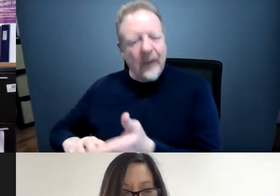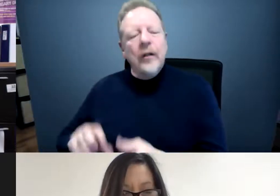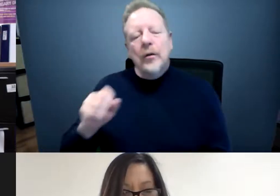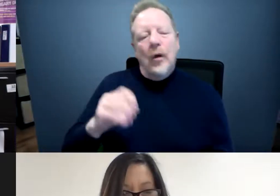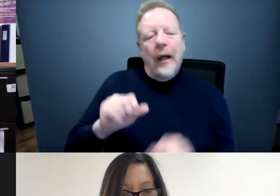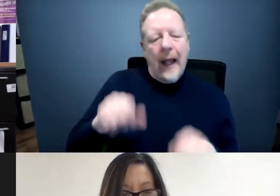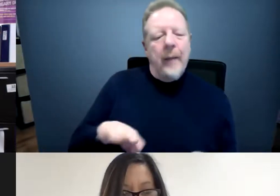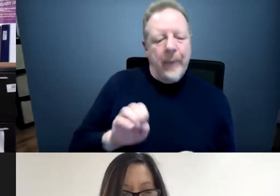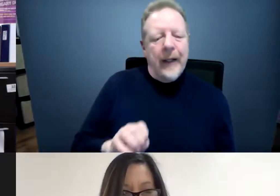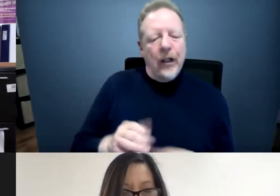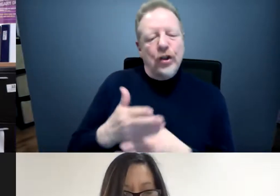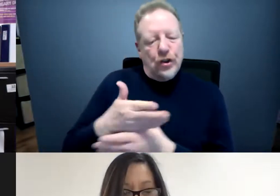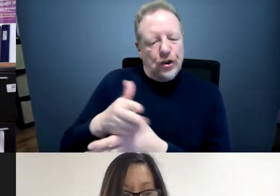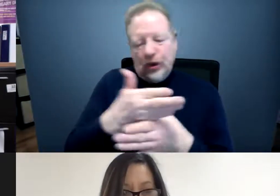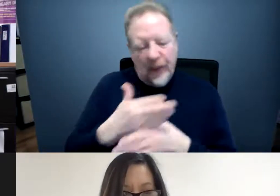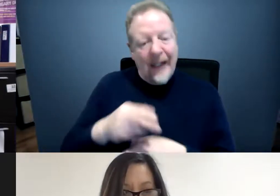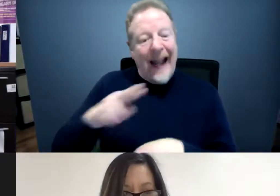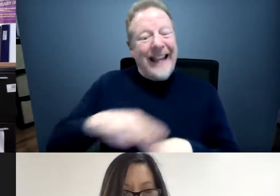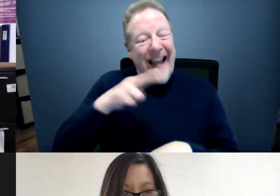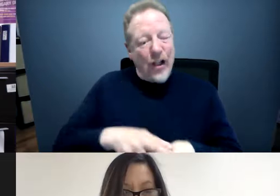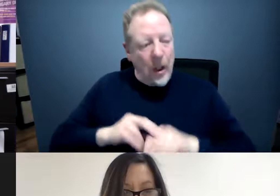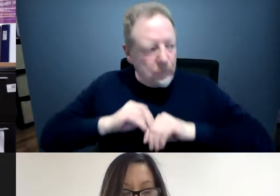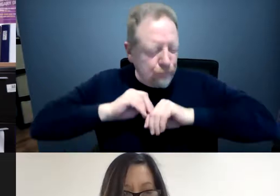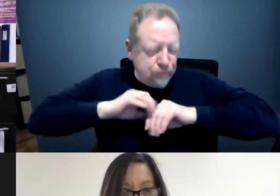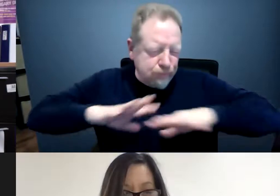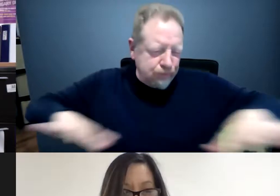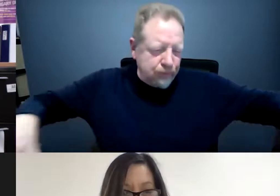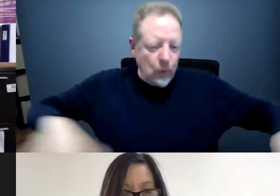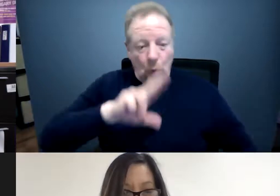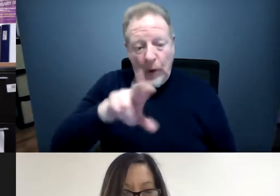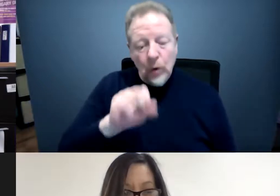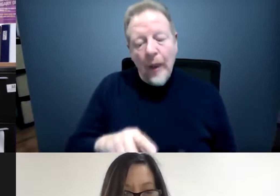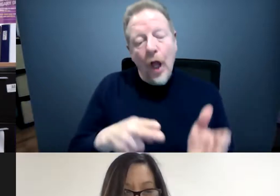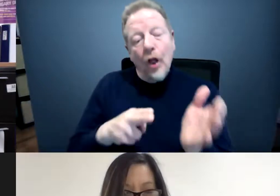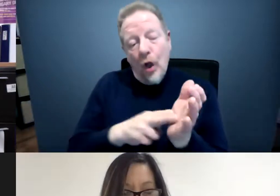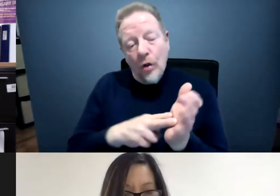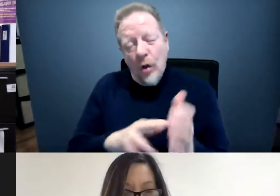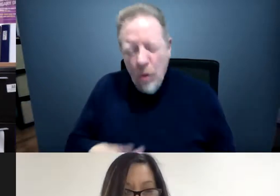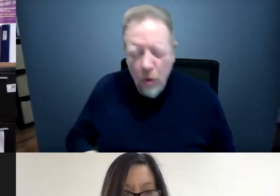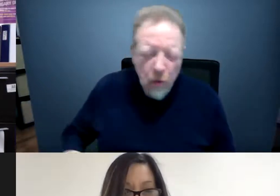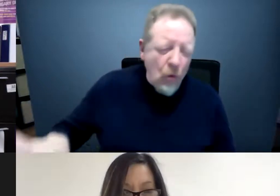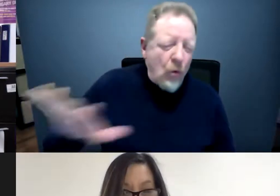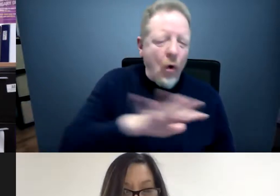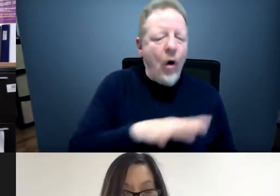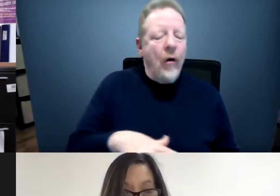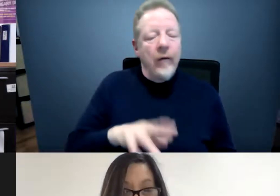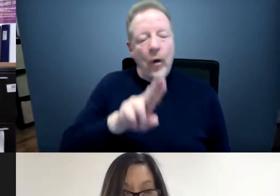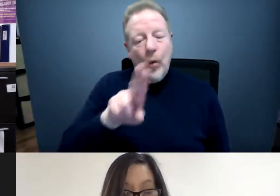be shared nationally, so that nurses throughout the whole country can have an